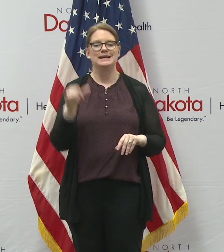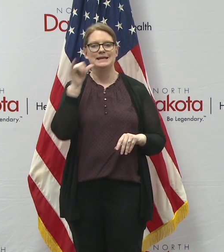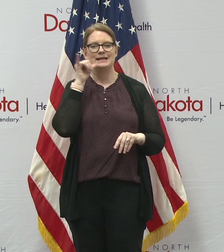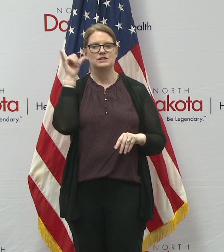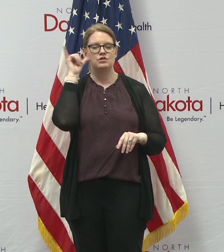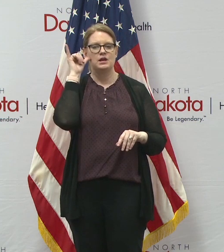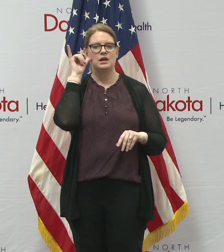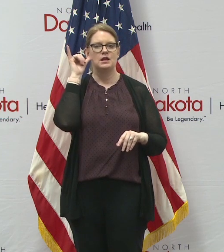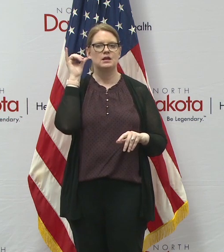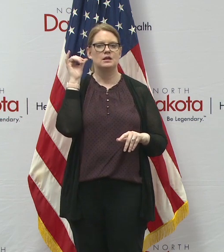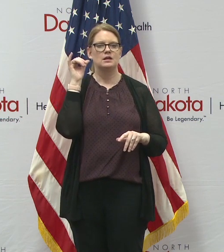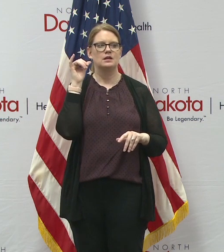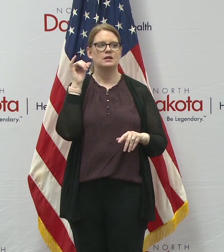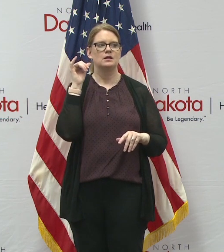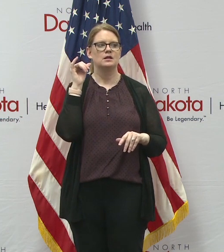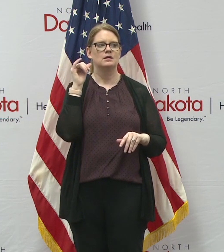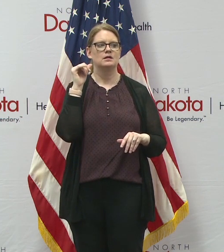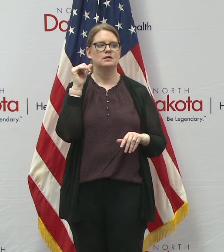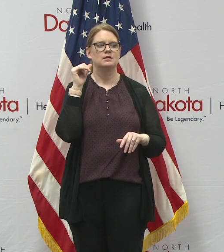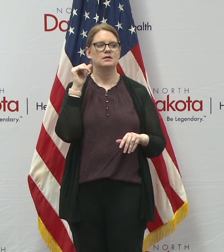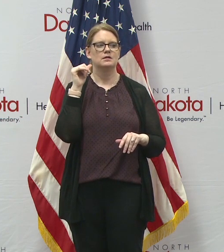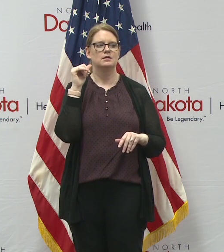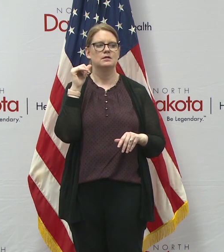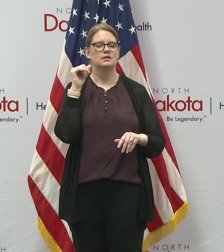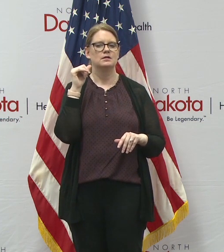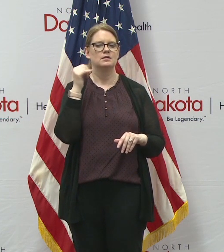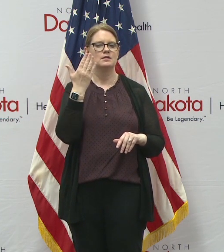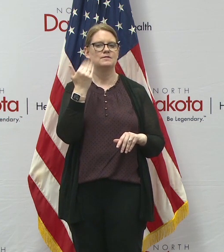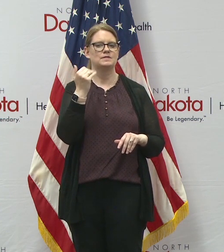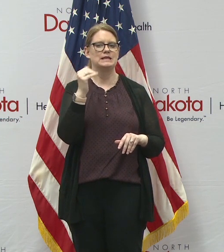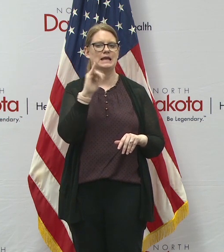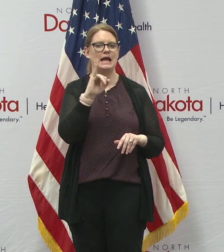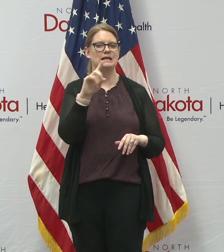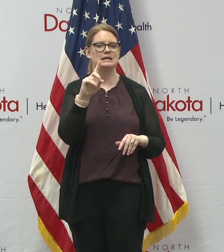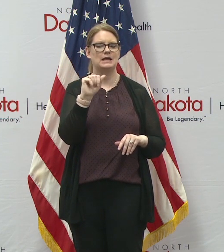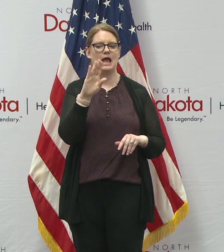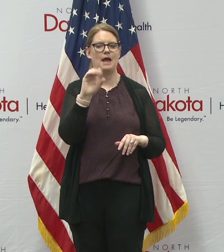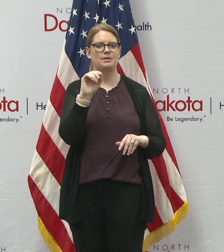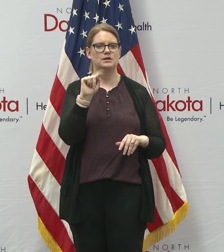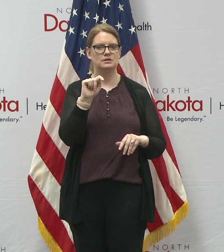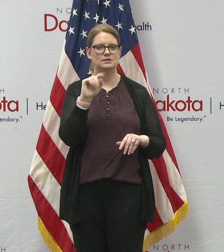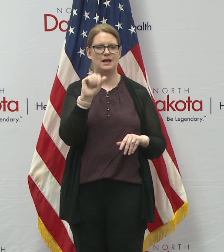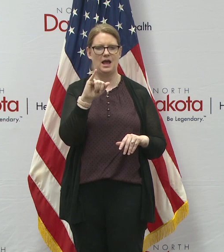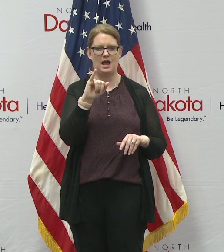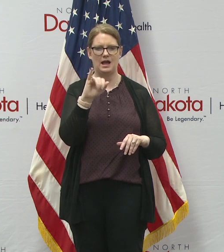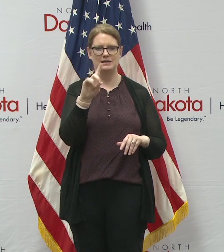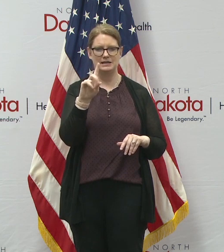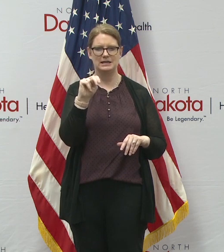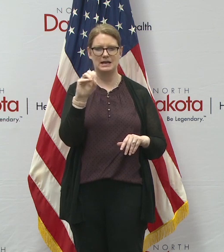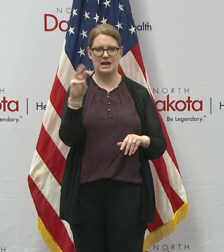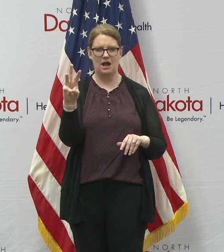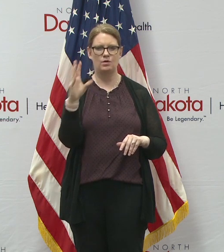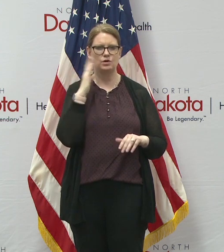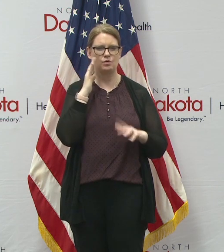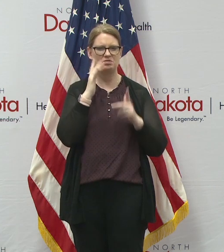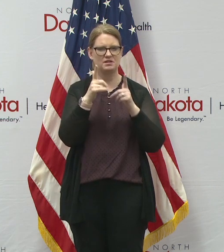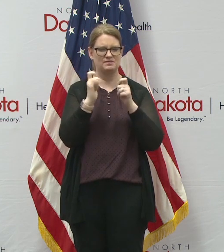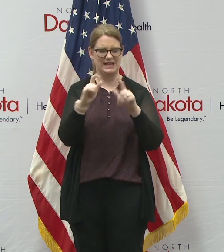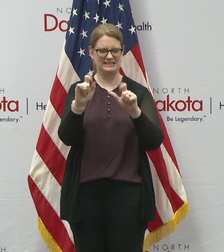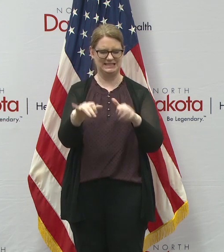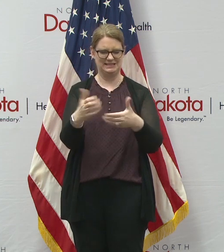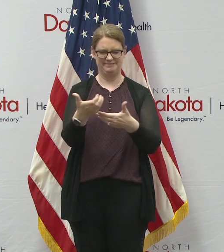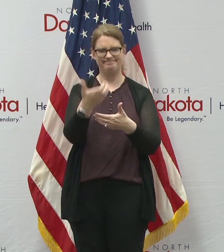I mentioned this, but there's 15 ID Now, Abbott ID Now machines. Those are the rapid testing machines that they're on their